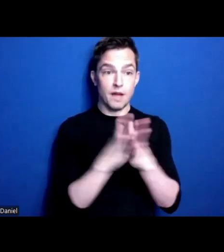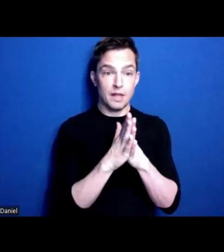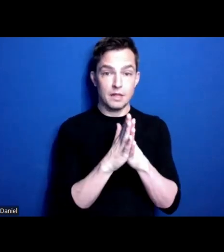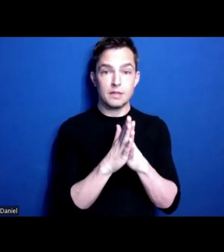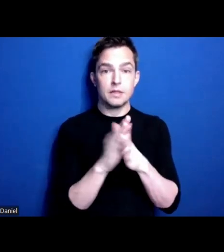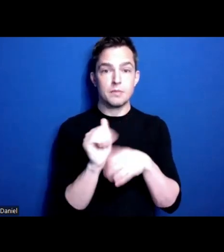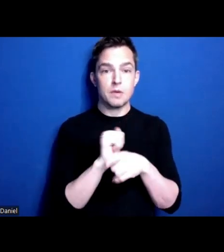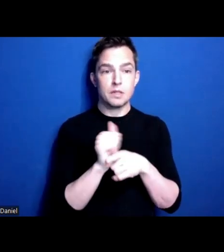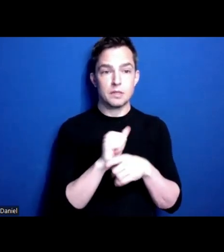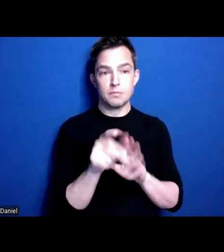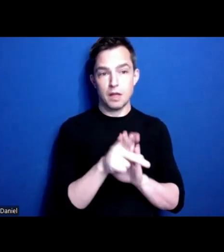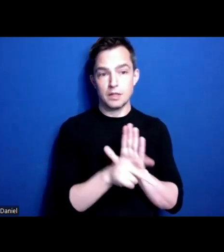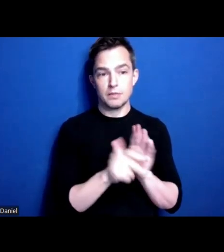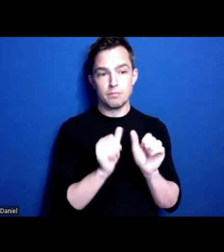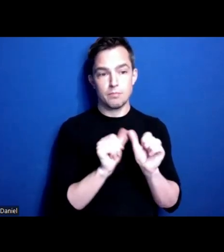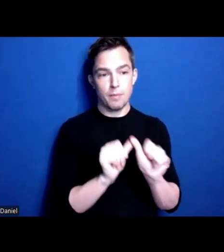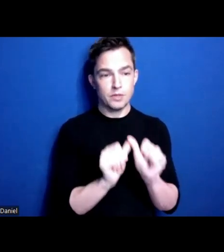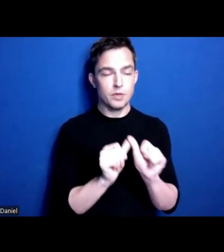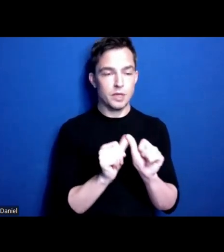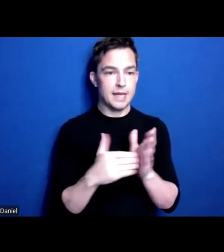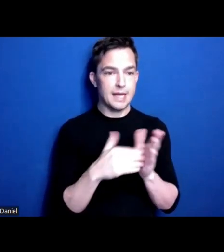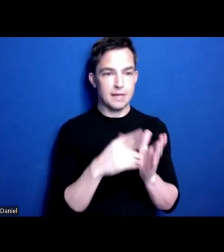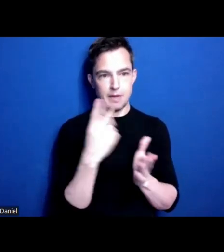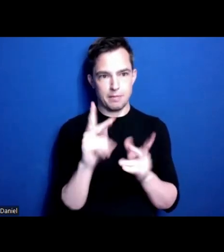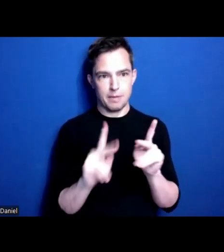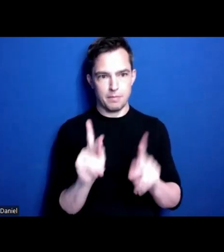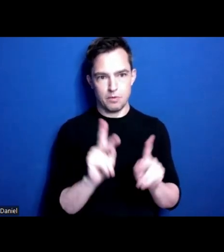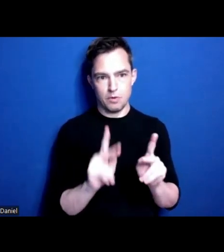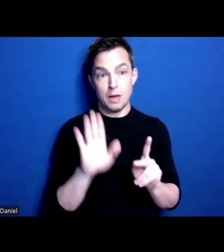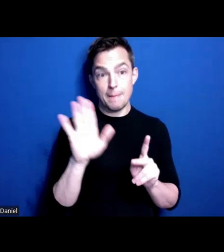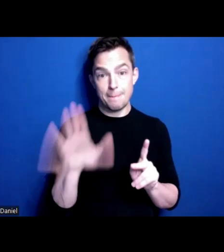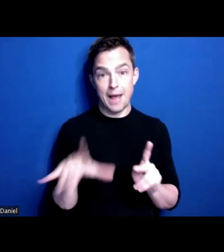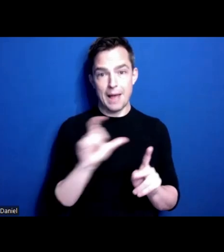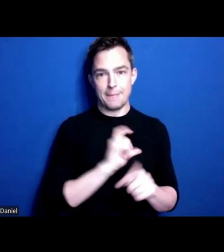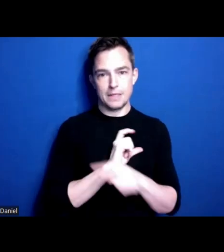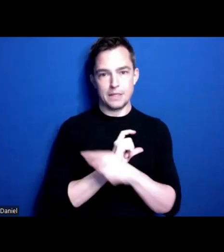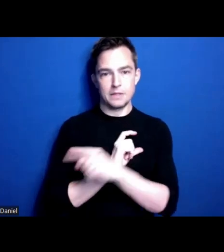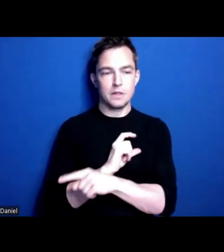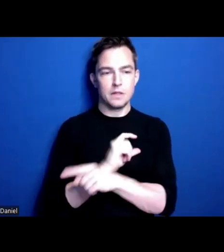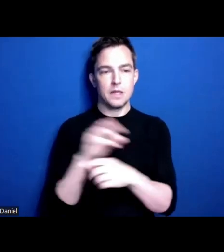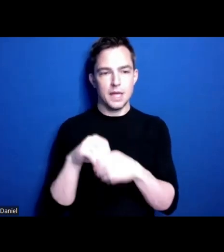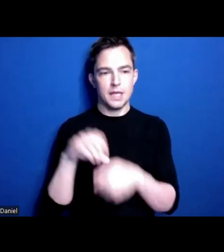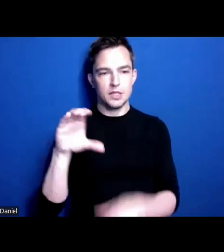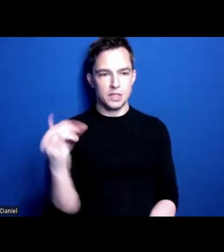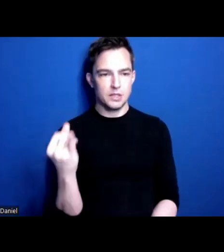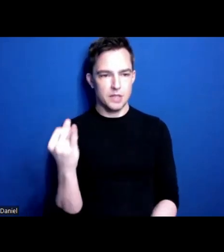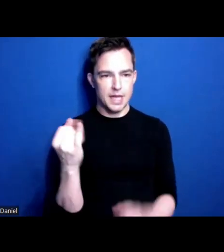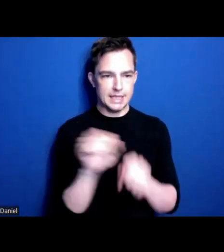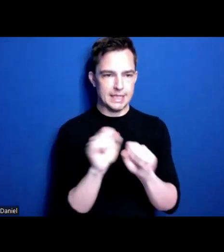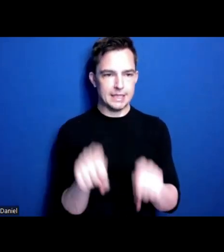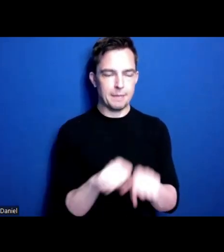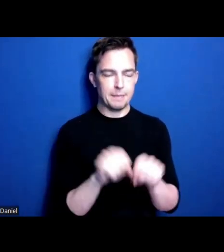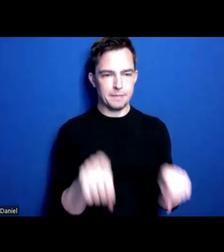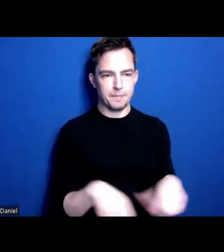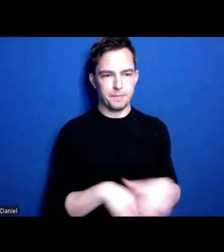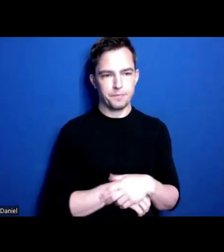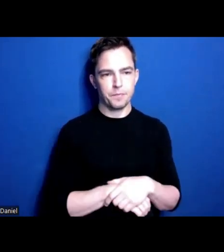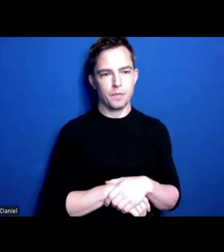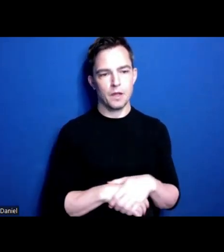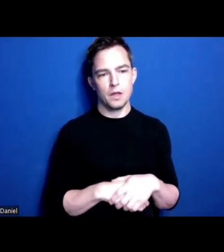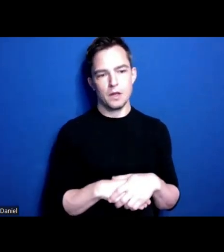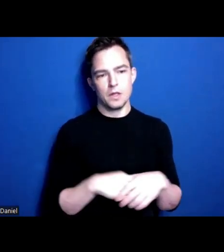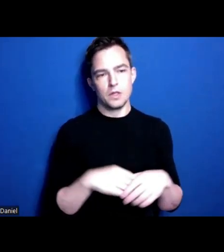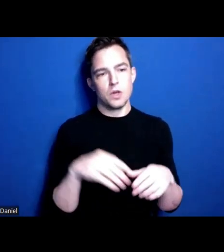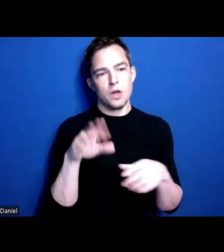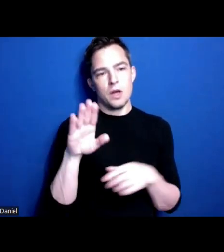practices perpetuated against Black people by the police and criminal justice system. So Benjamin's